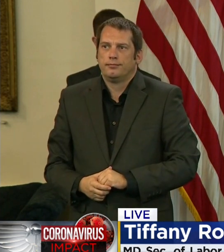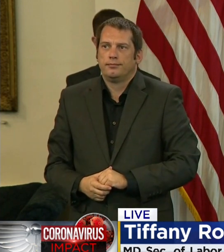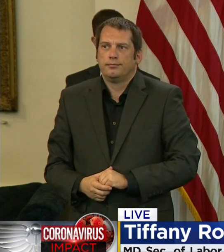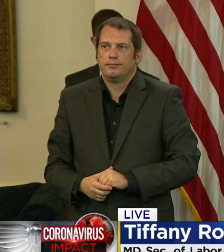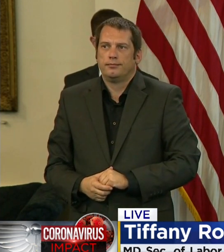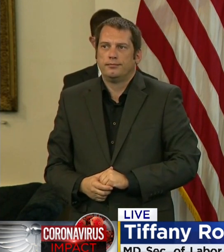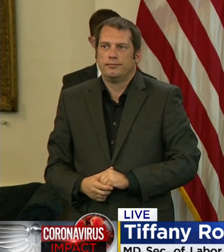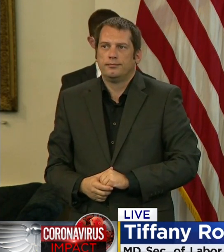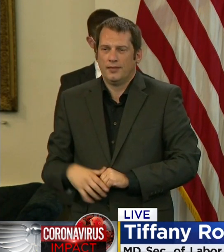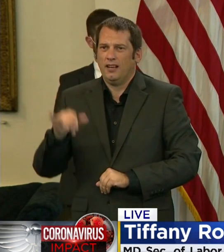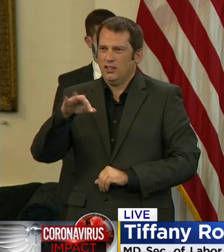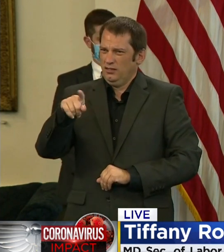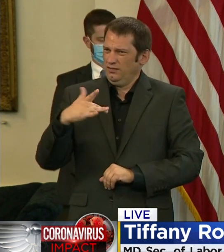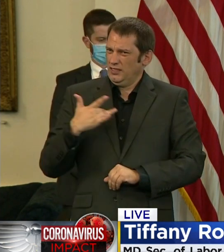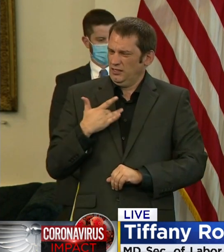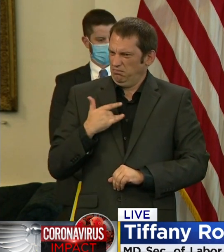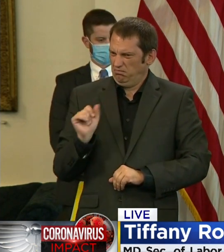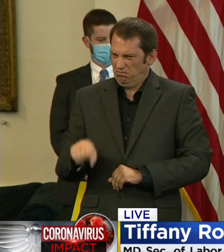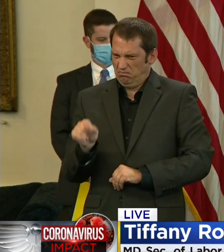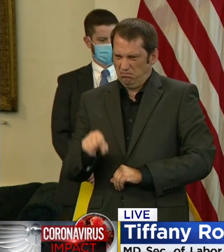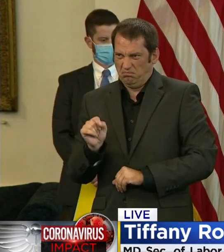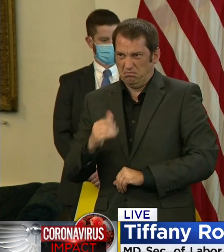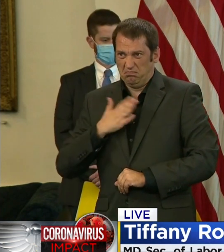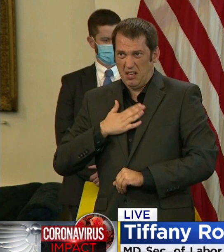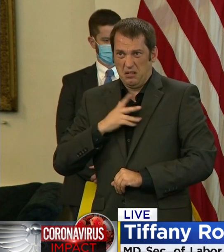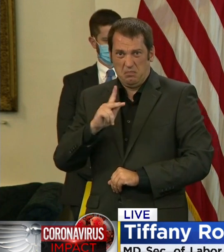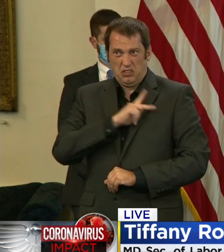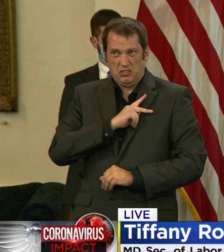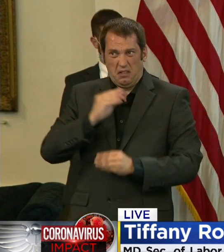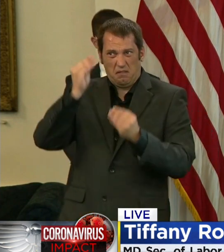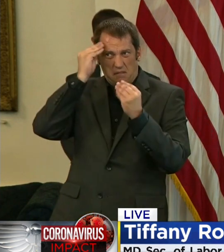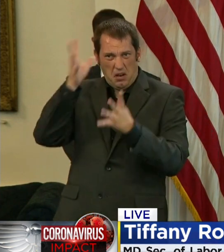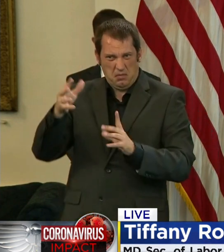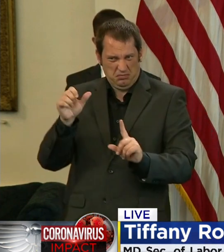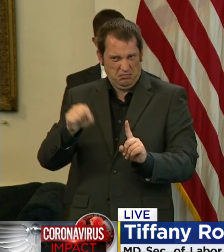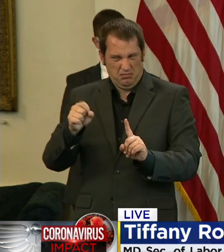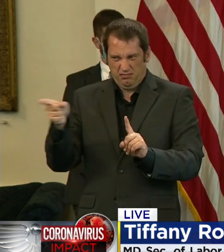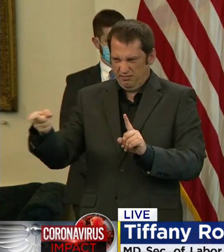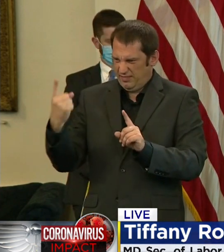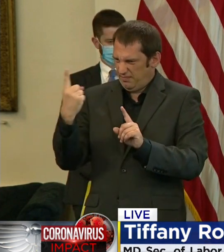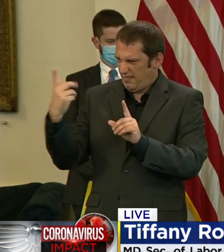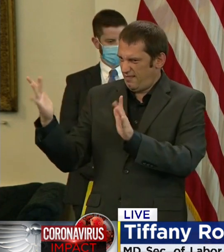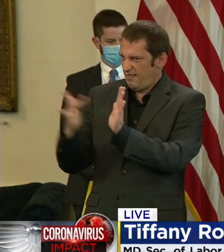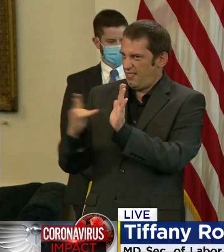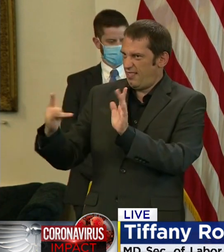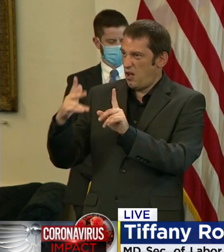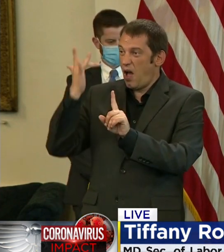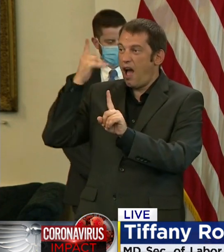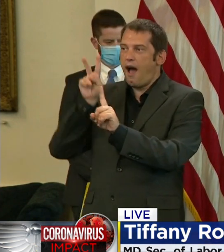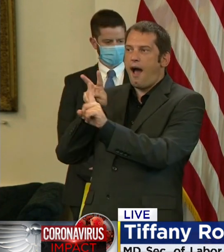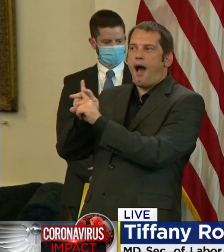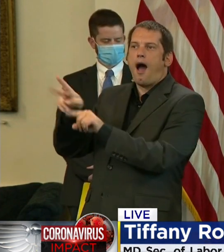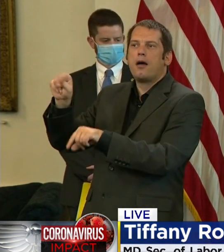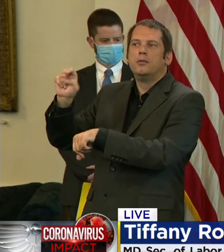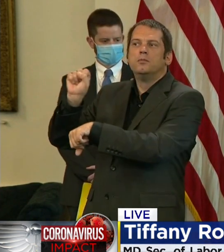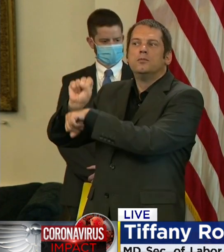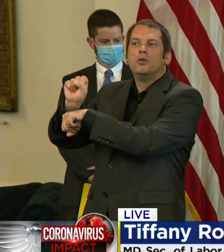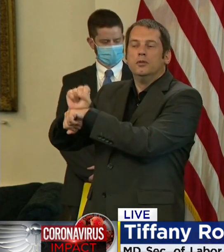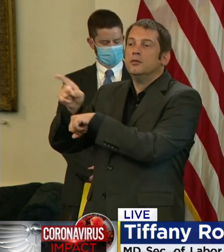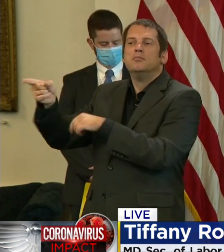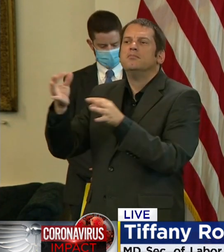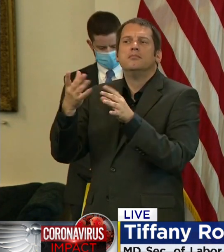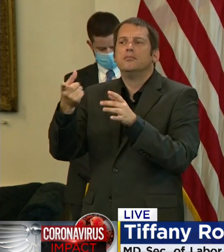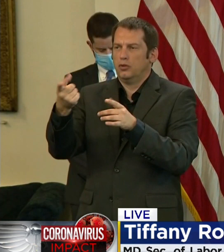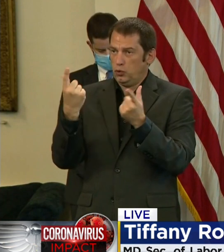an unemployment insurance claim, they should contact our department's Division of Unemployment Insurance by emailing